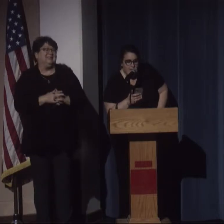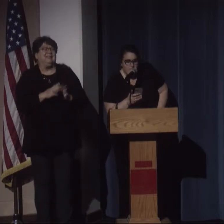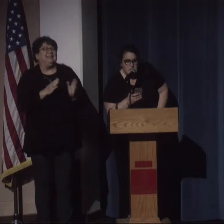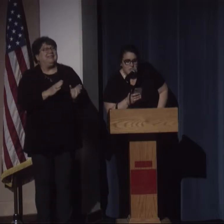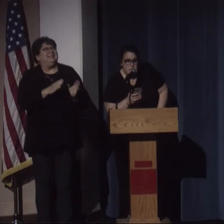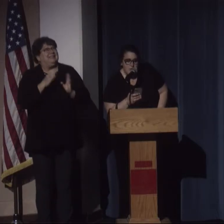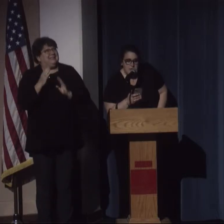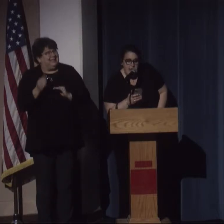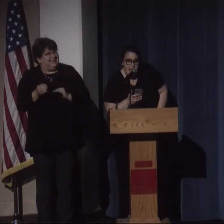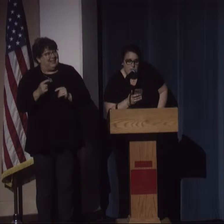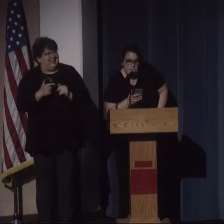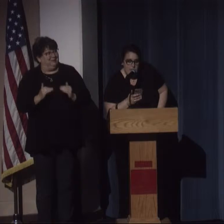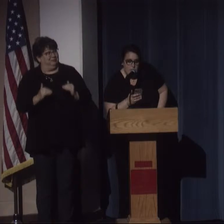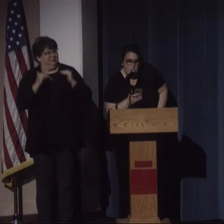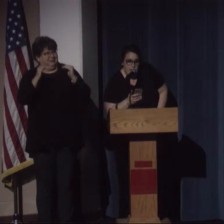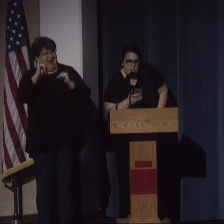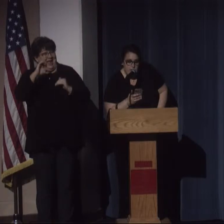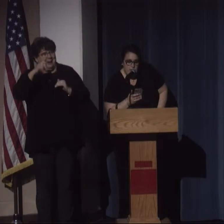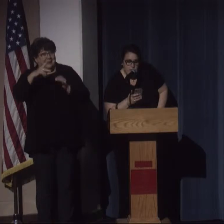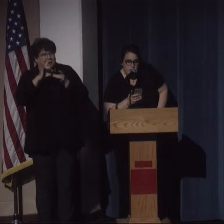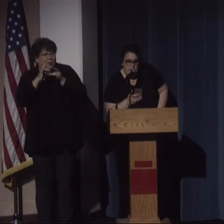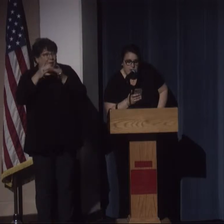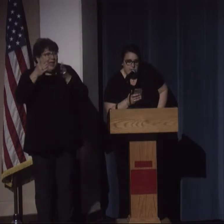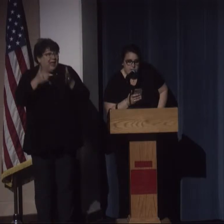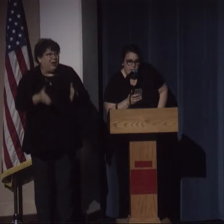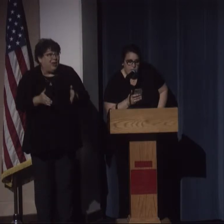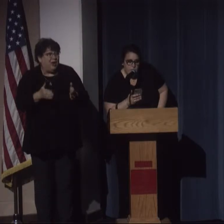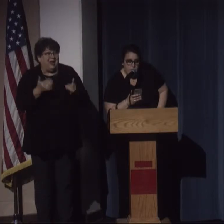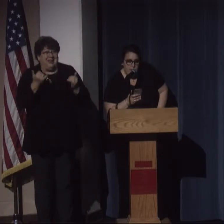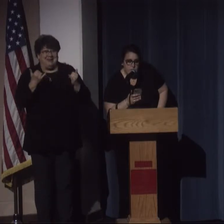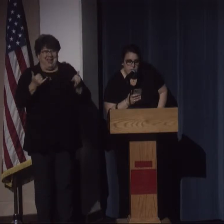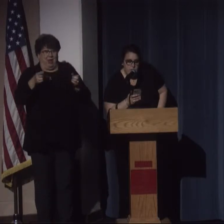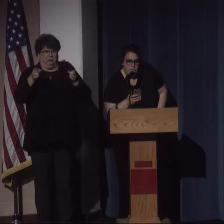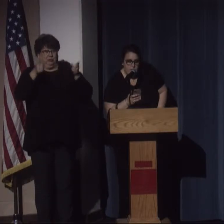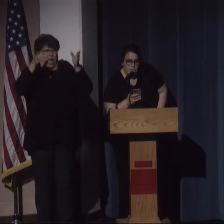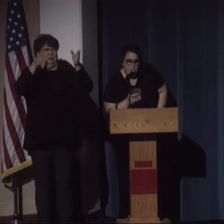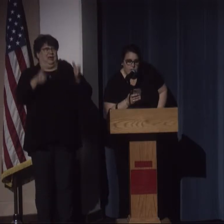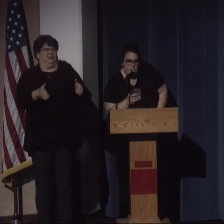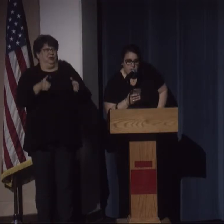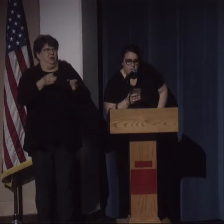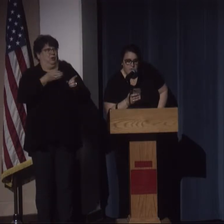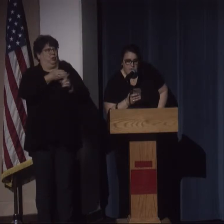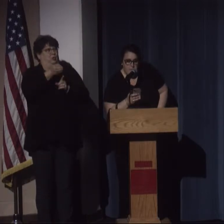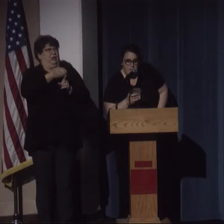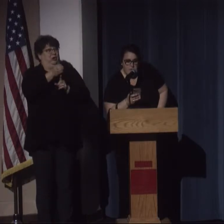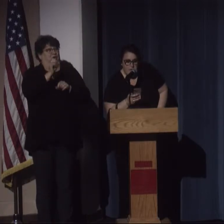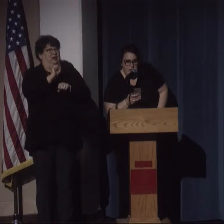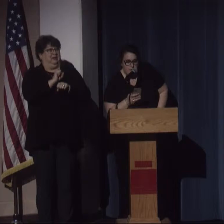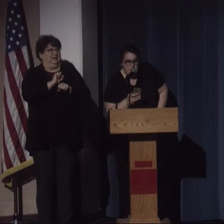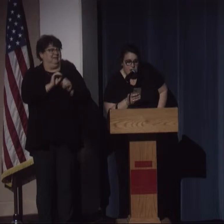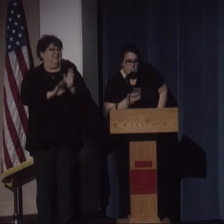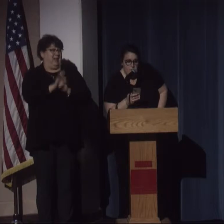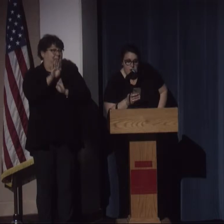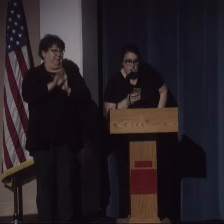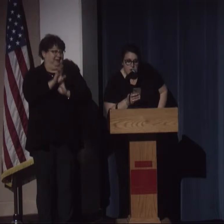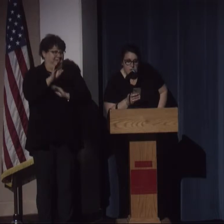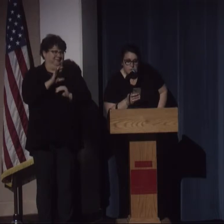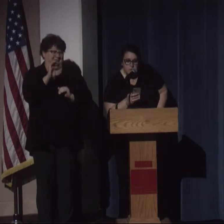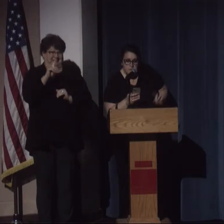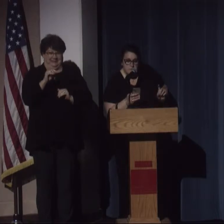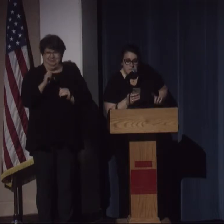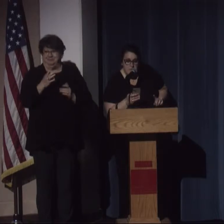Then she was an IEP coordinator and is now the director of career development. Outside of